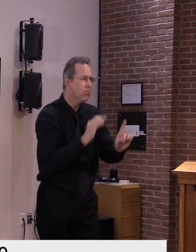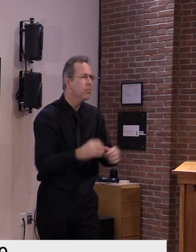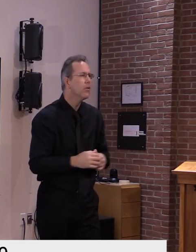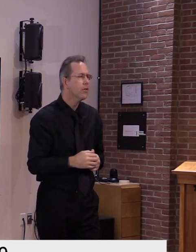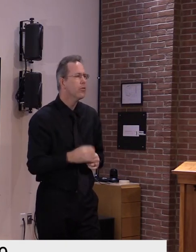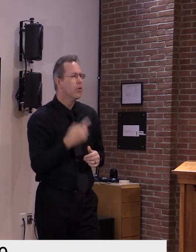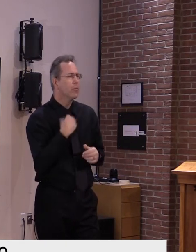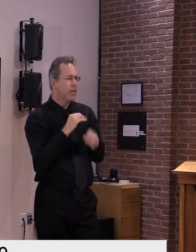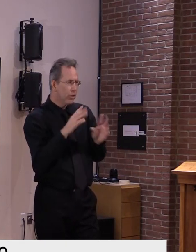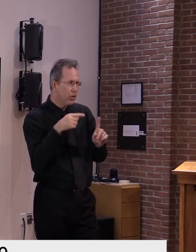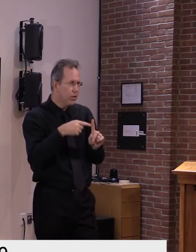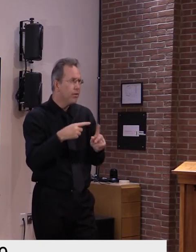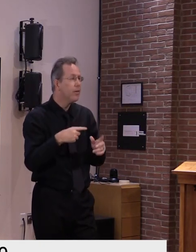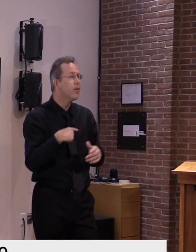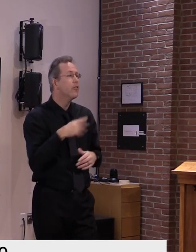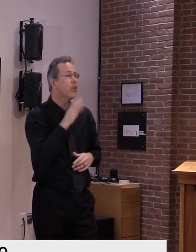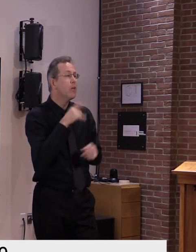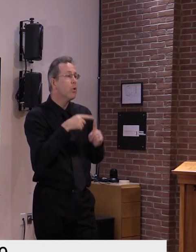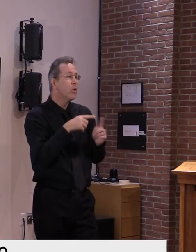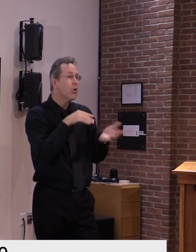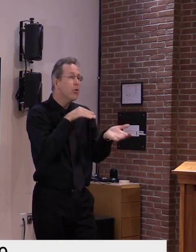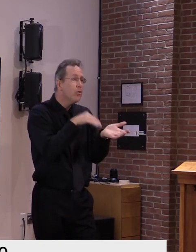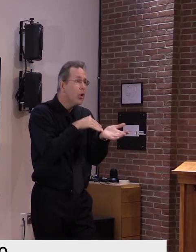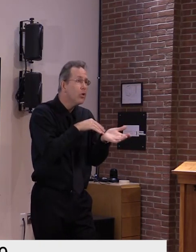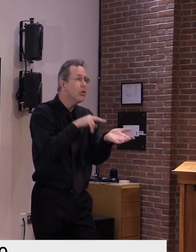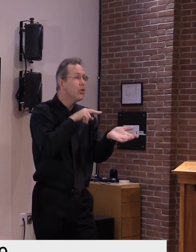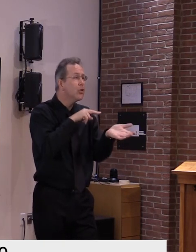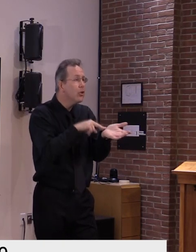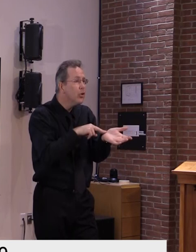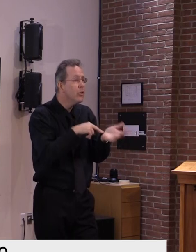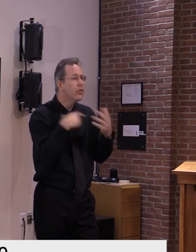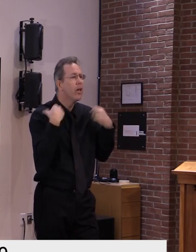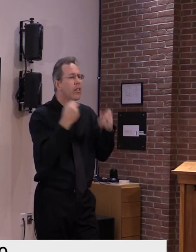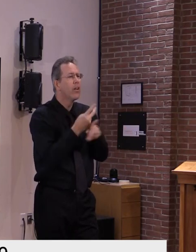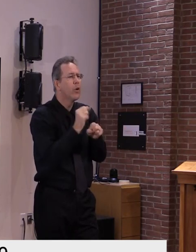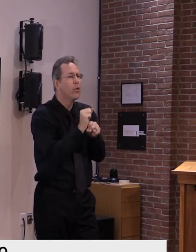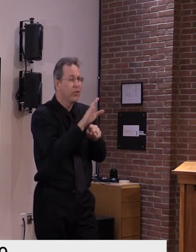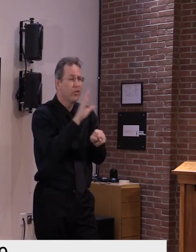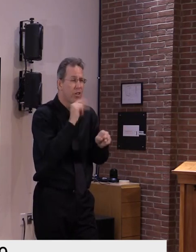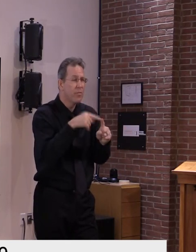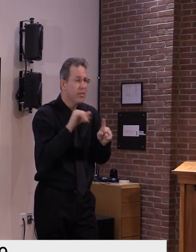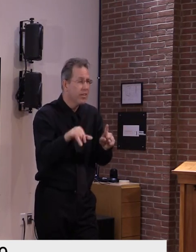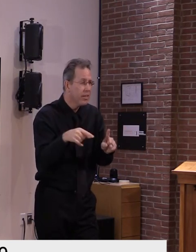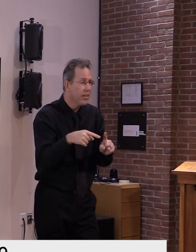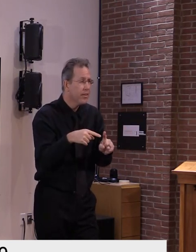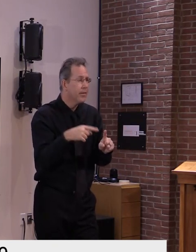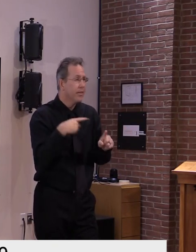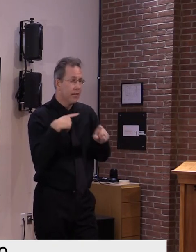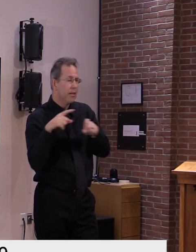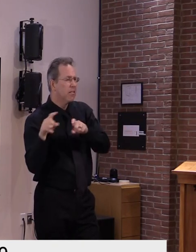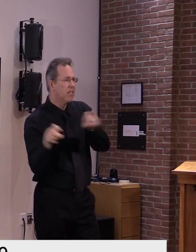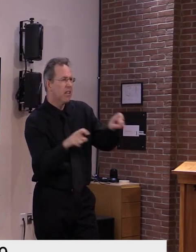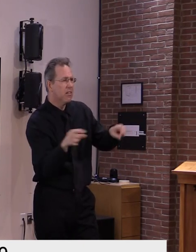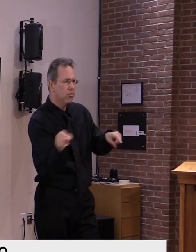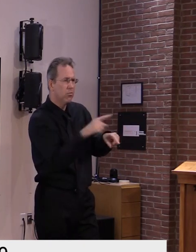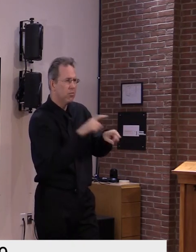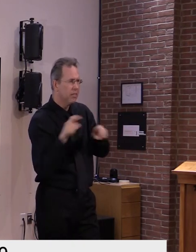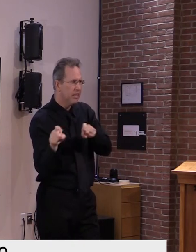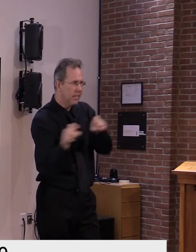is to protect the public and protect the facilities, but frankly, that's not really the problem. Because as you